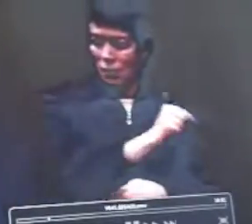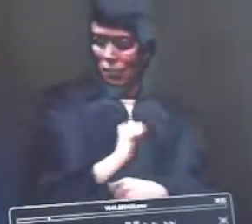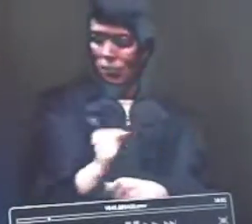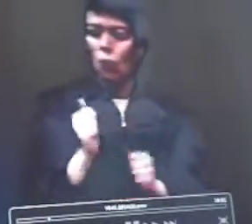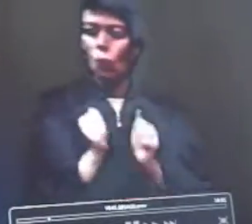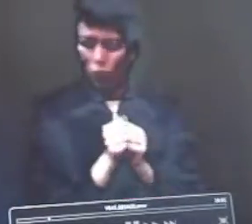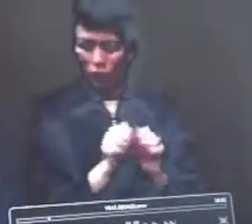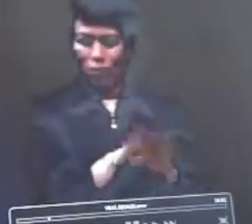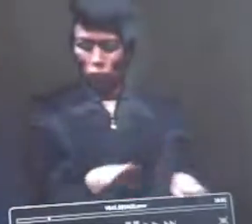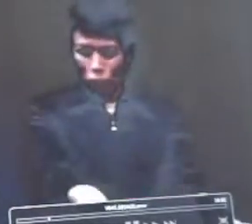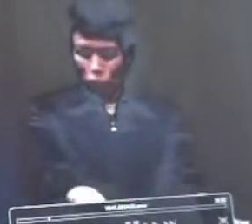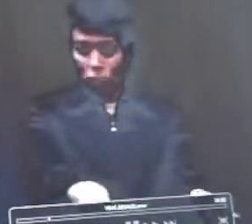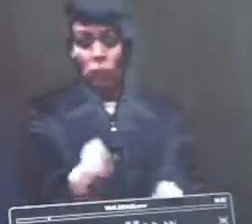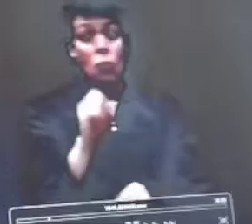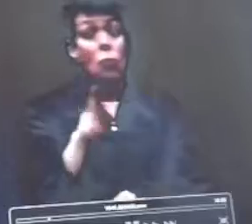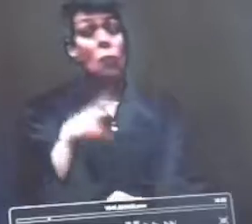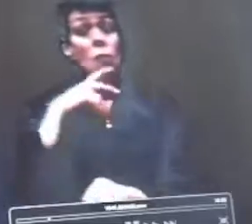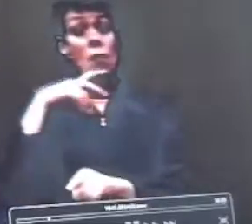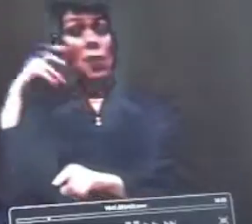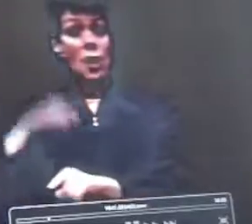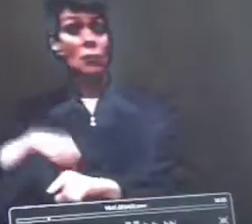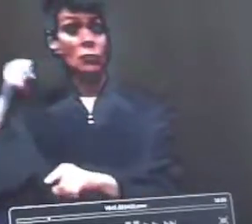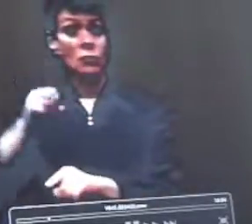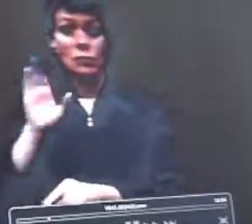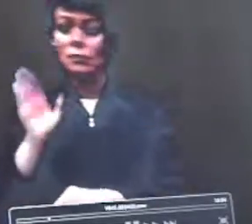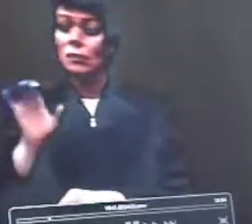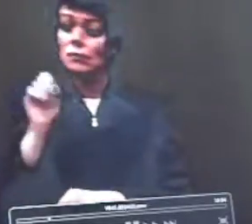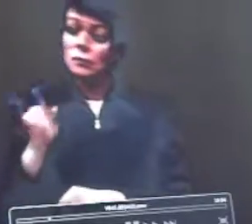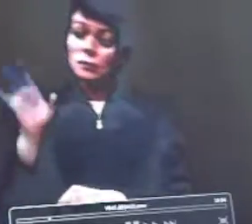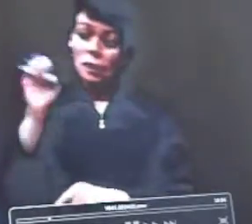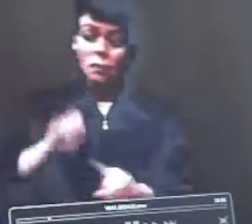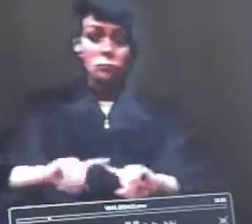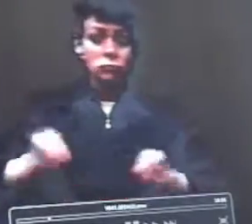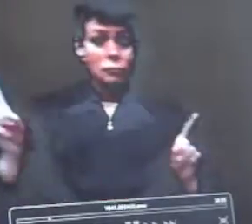I prefer to use consecutive interpreting with children or elderly.